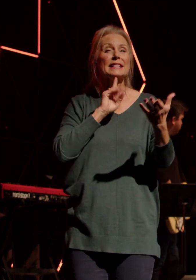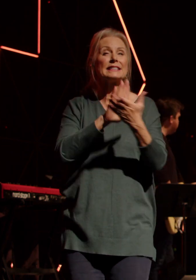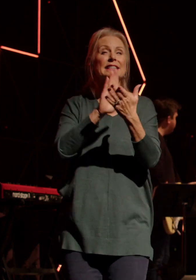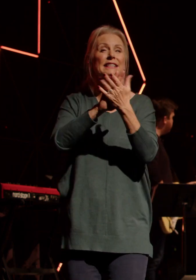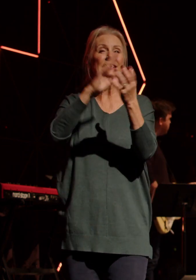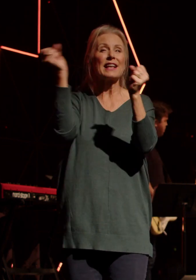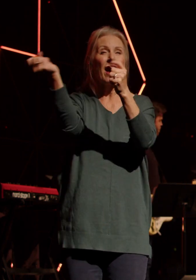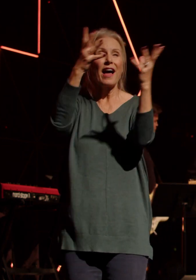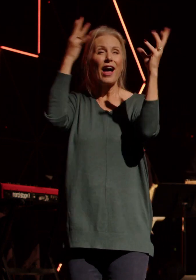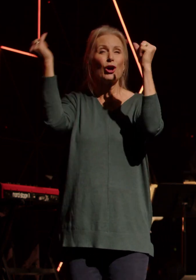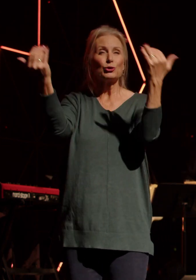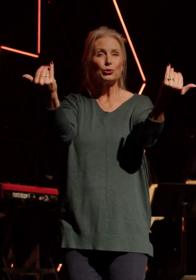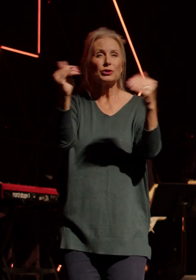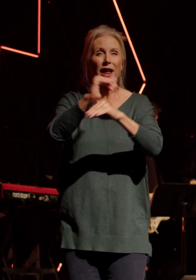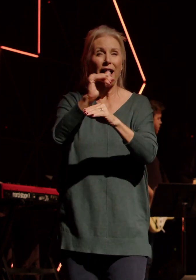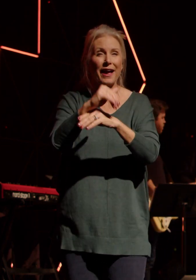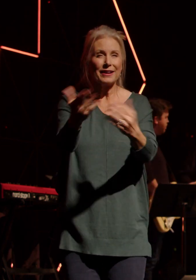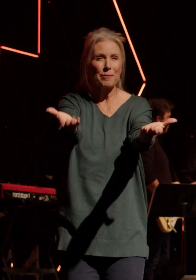raise a hallelujah.